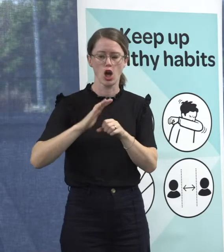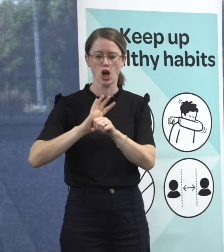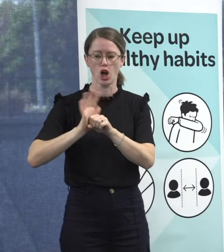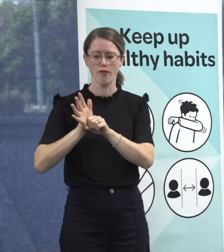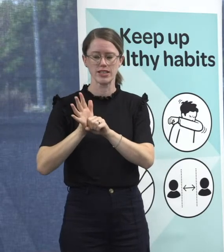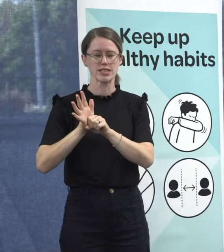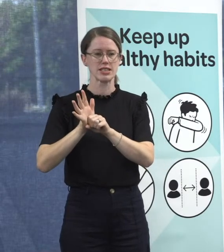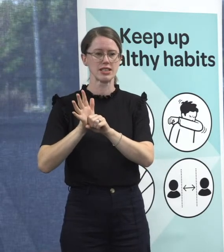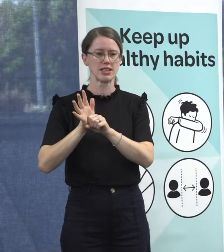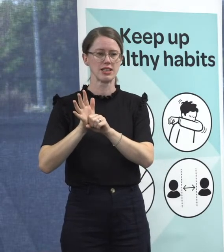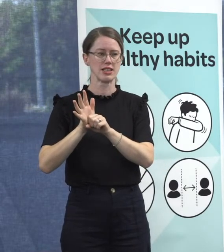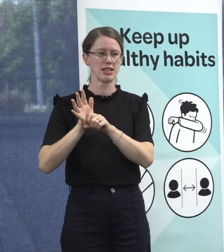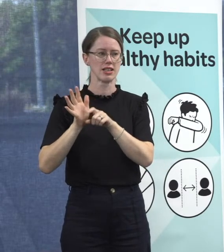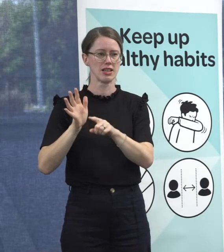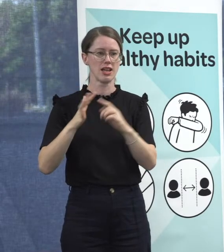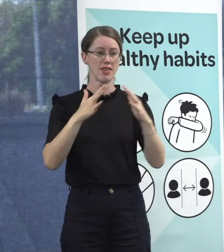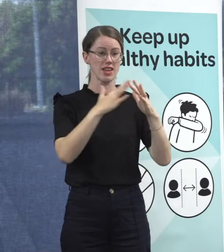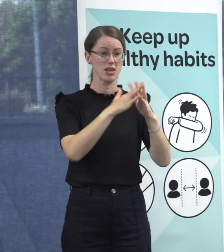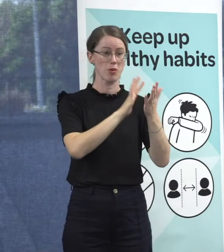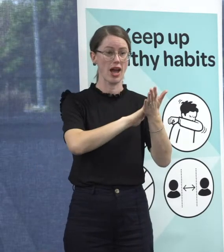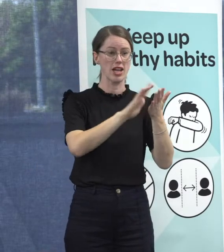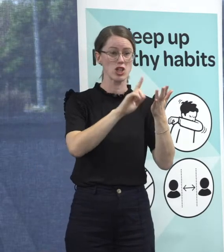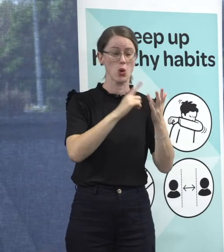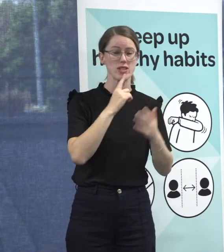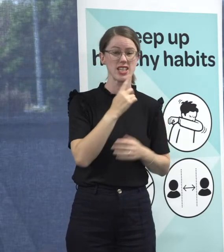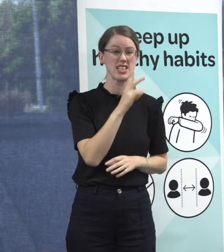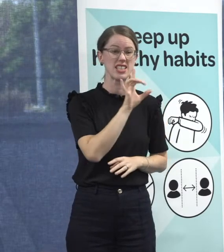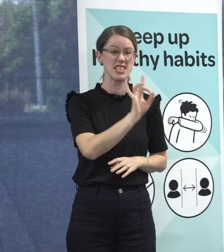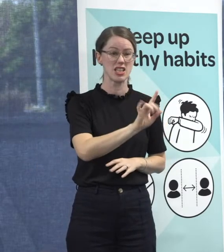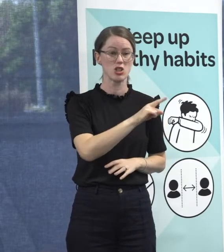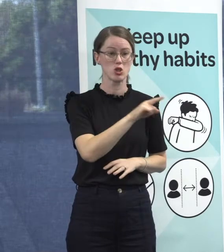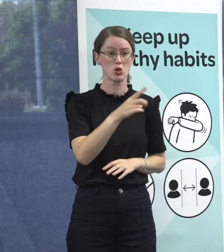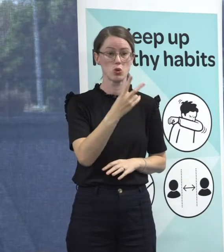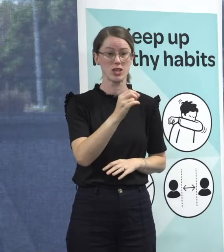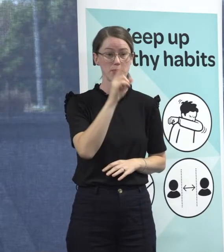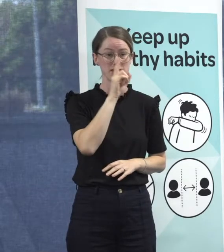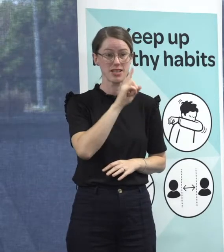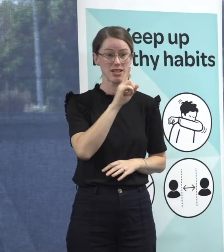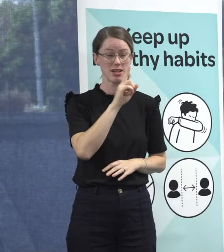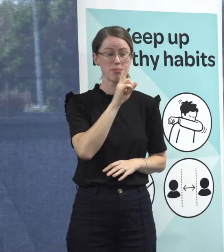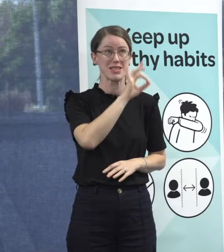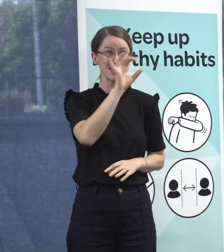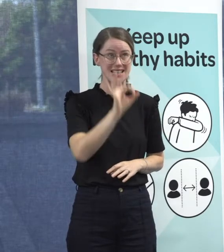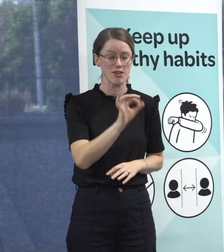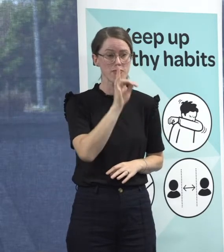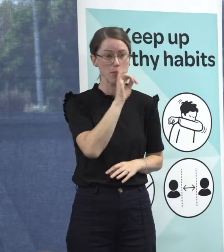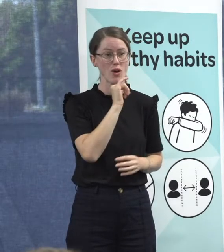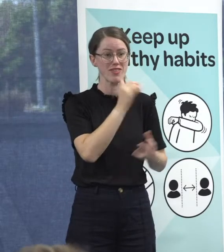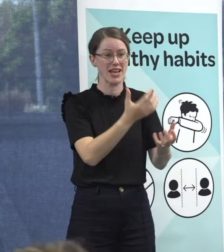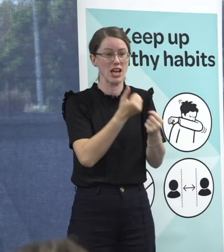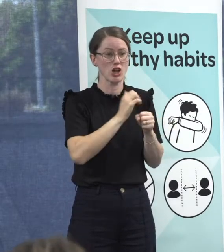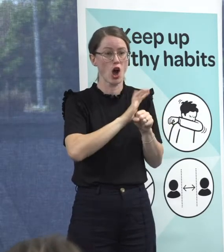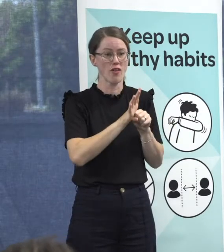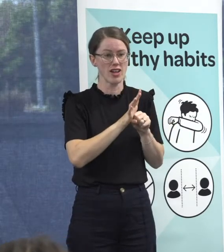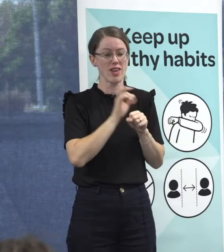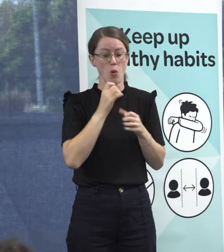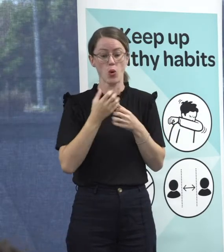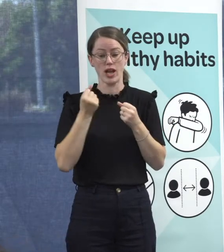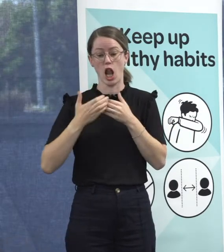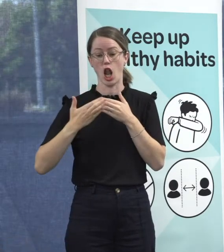now, and WHO said that 10 to 20% of people who get COVID might get long COVID, what advice do you have for them right